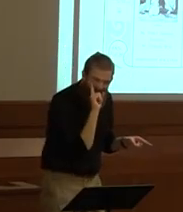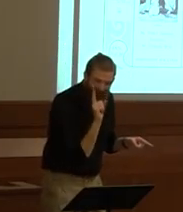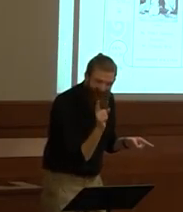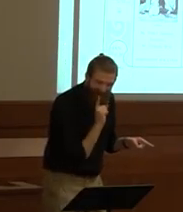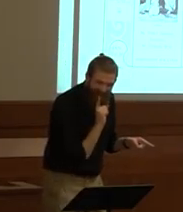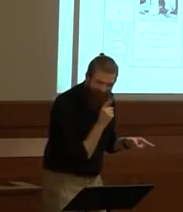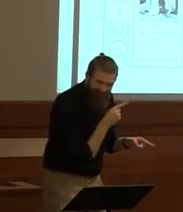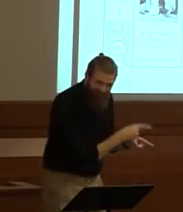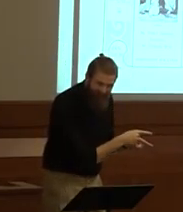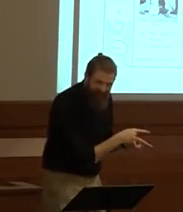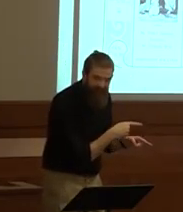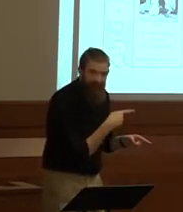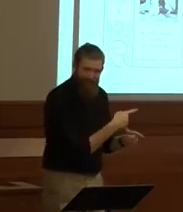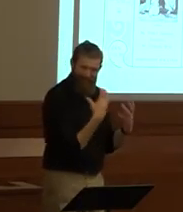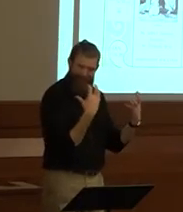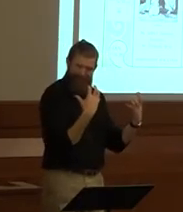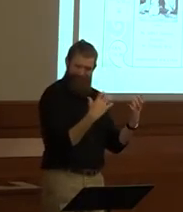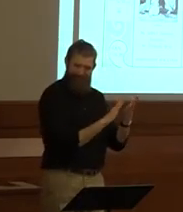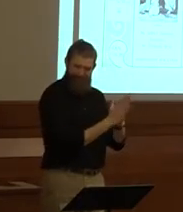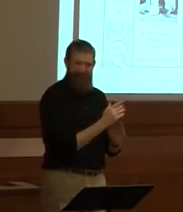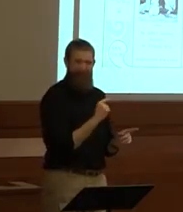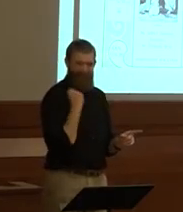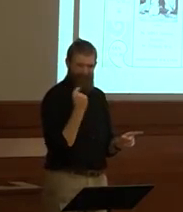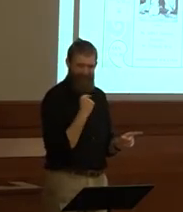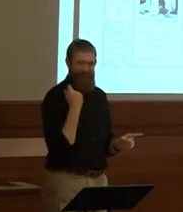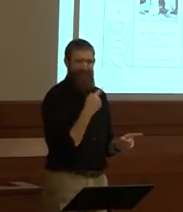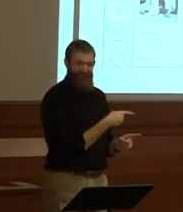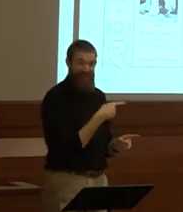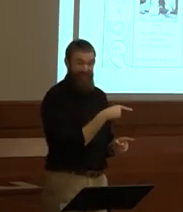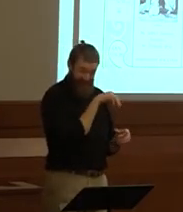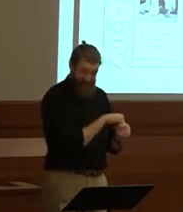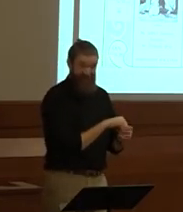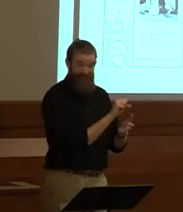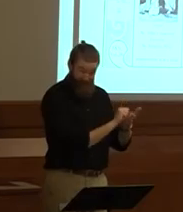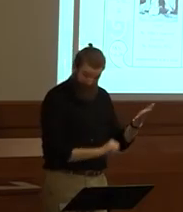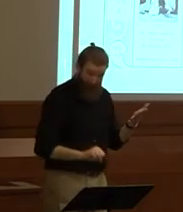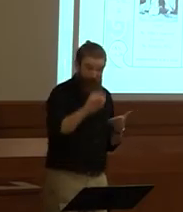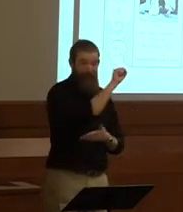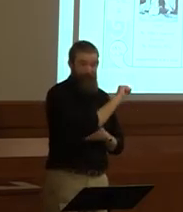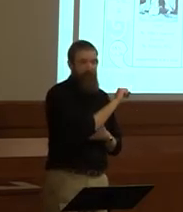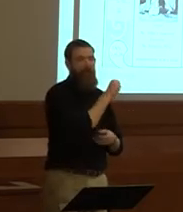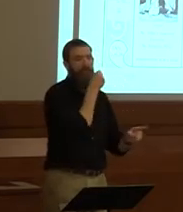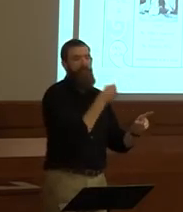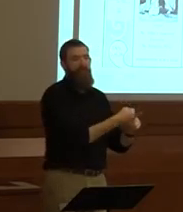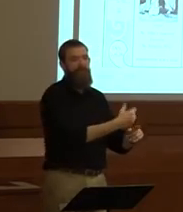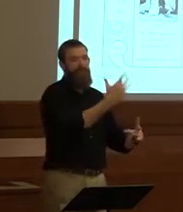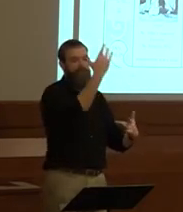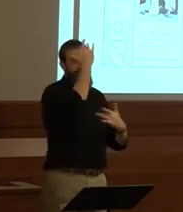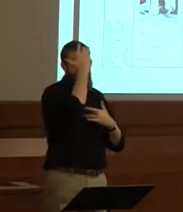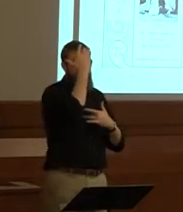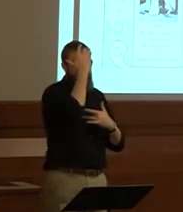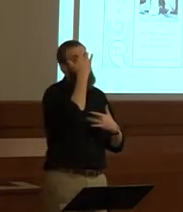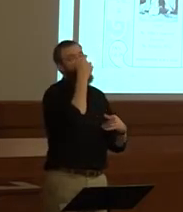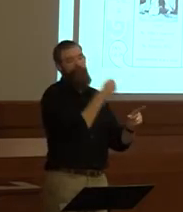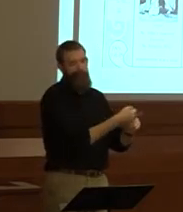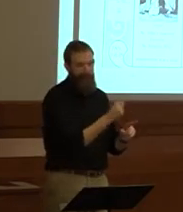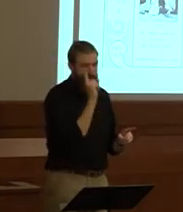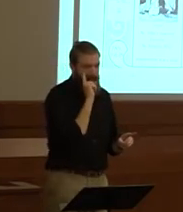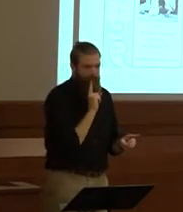priest, and he was in the seminary, and they said he got sick, and he became deaf, and they said, nope, can't be a priest